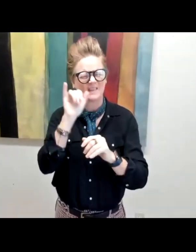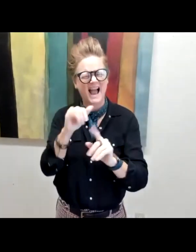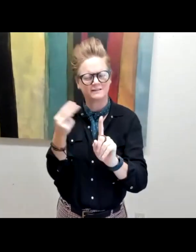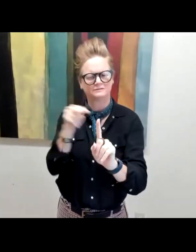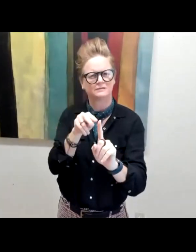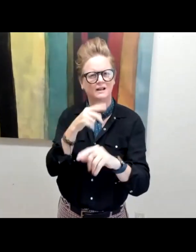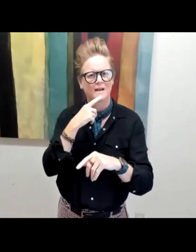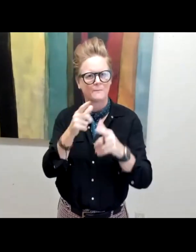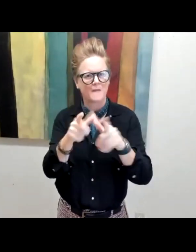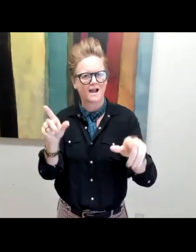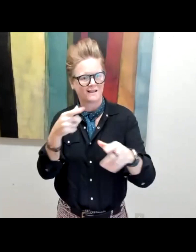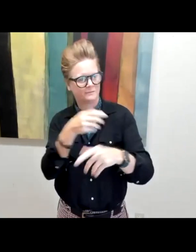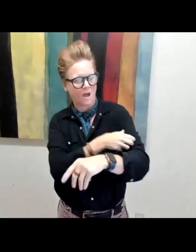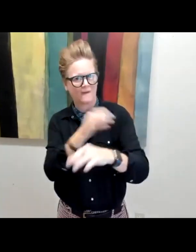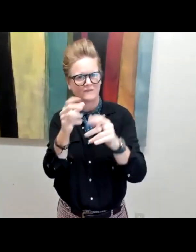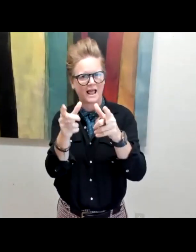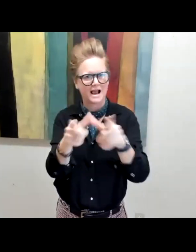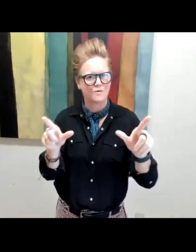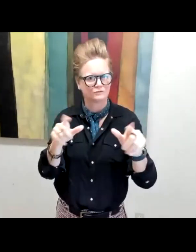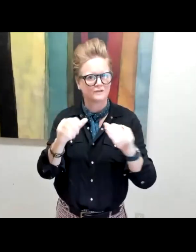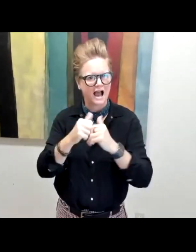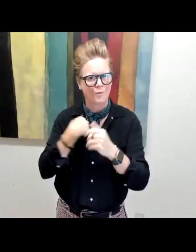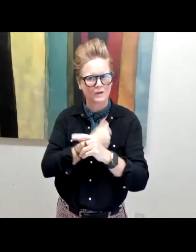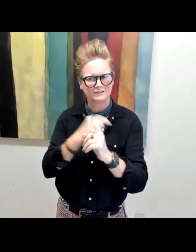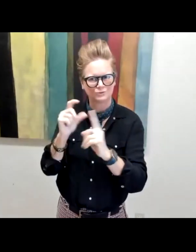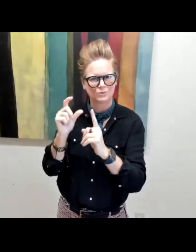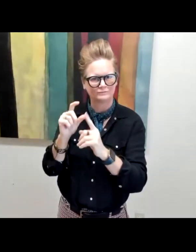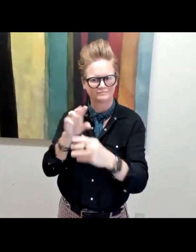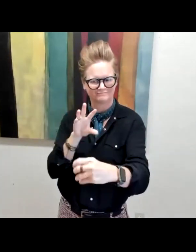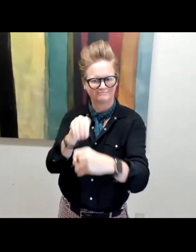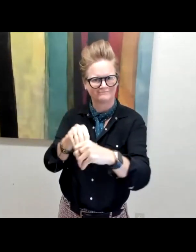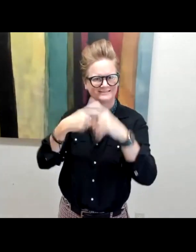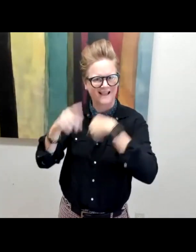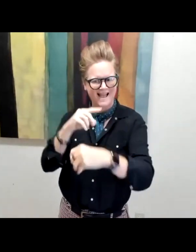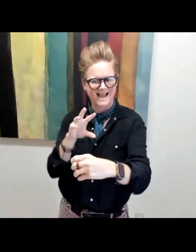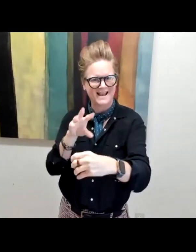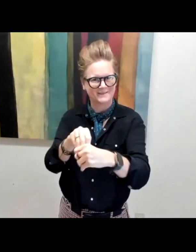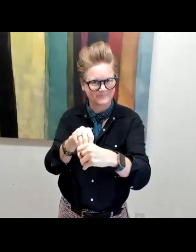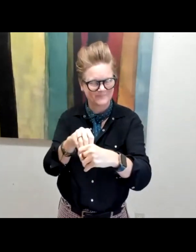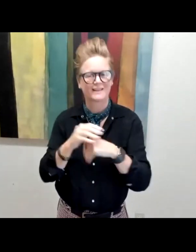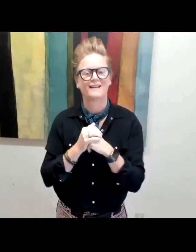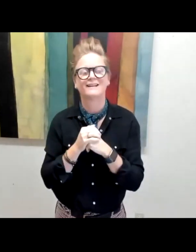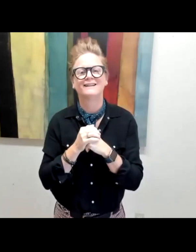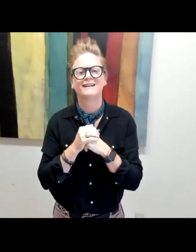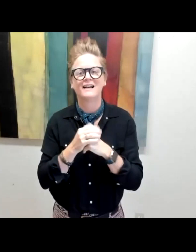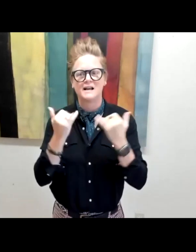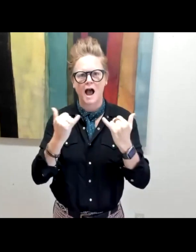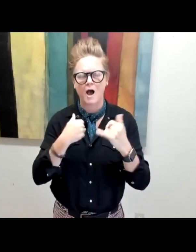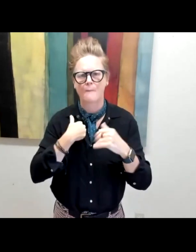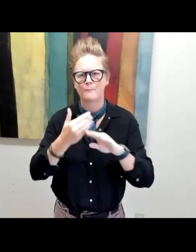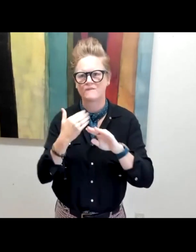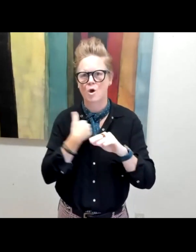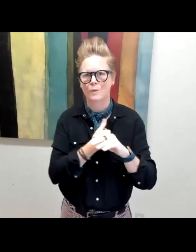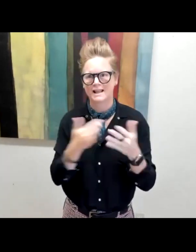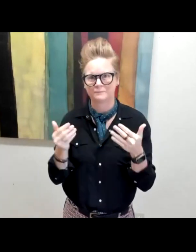So they can be perfectly capable citizens of the United States. So we also sign this